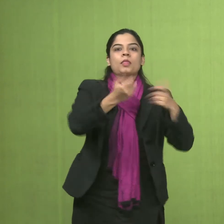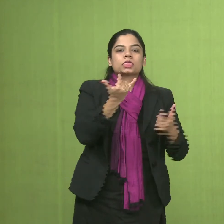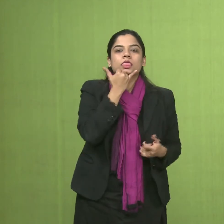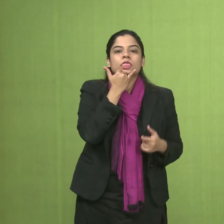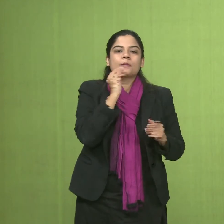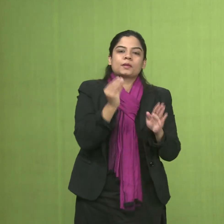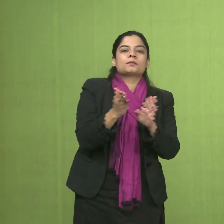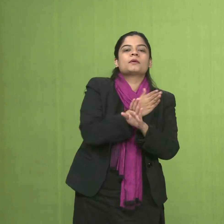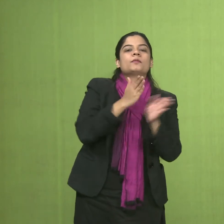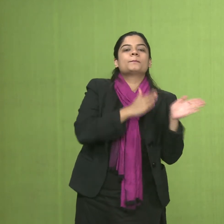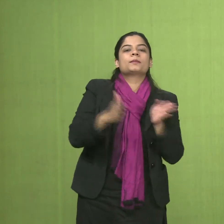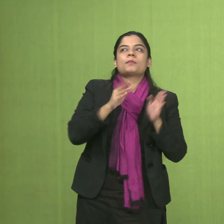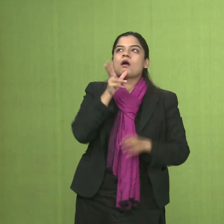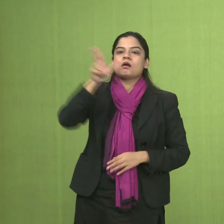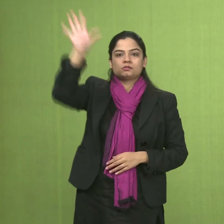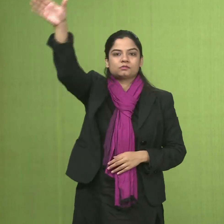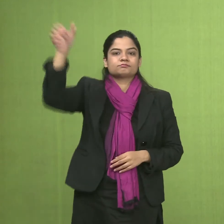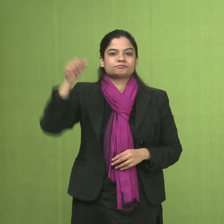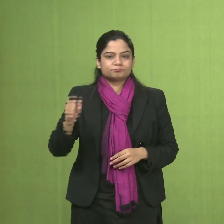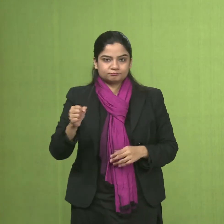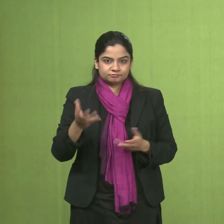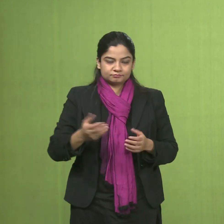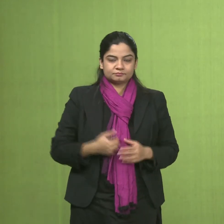this particular product is giving you electric shocks, so don't touch it.